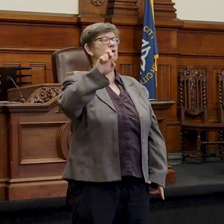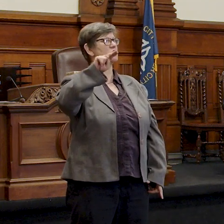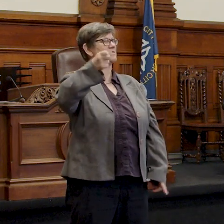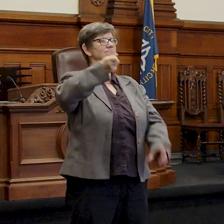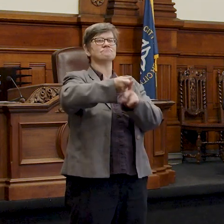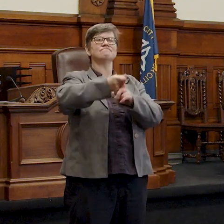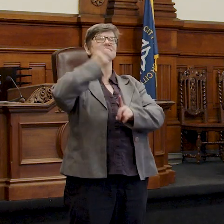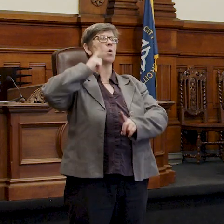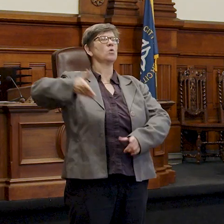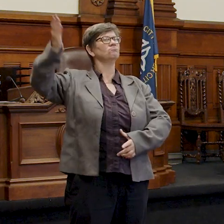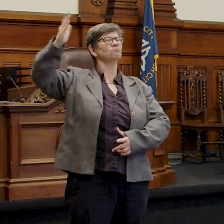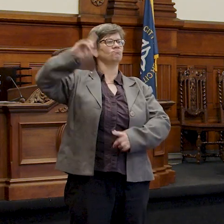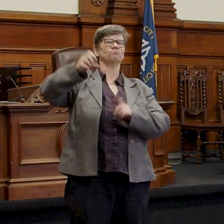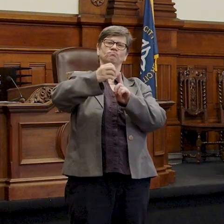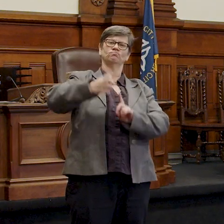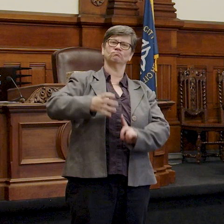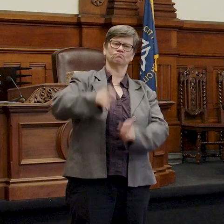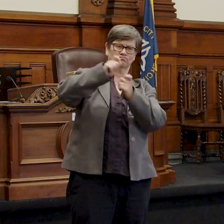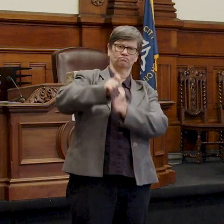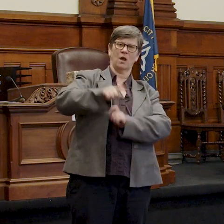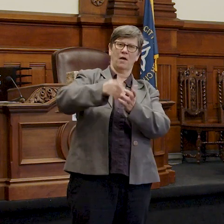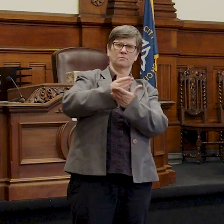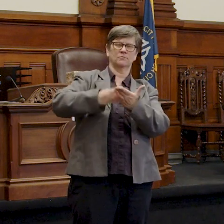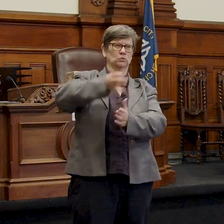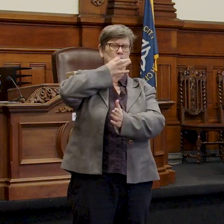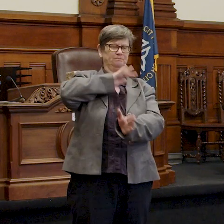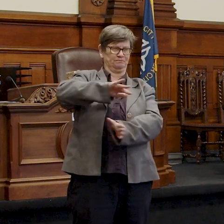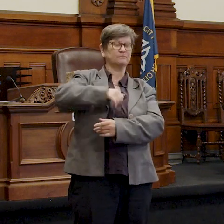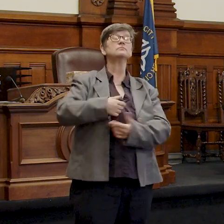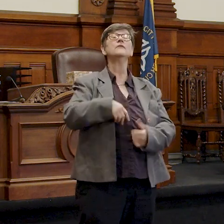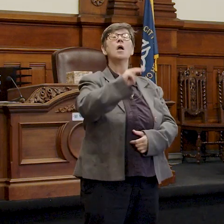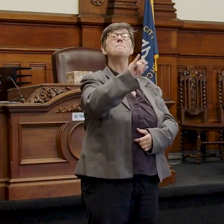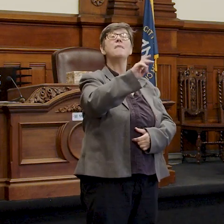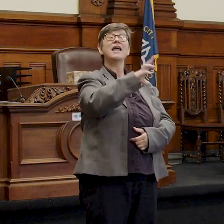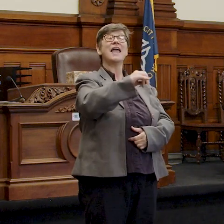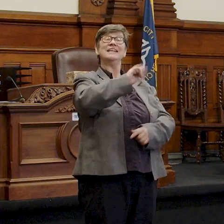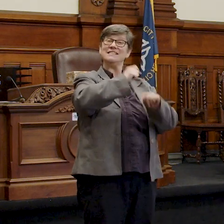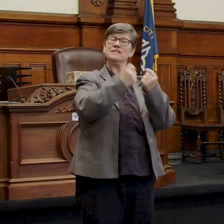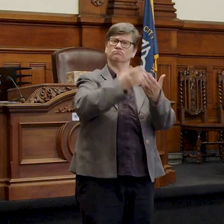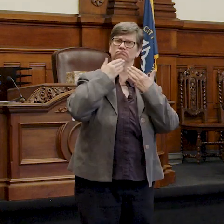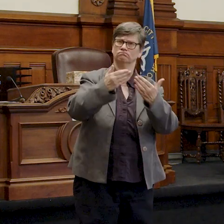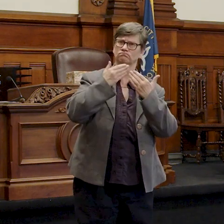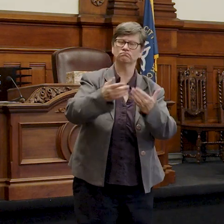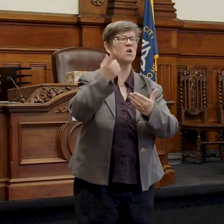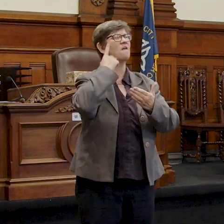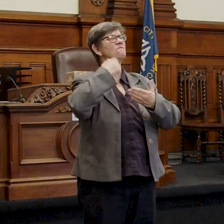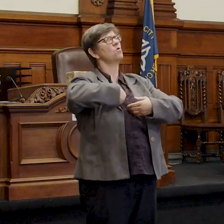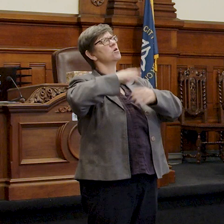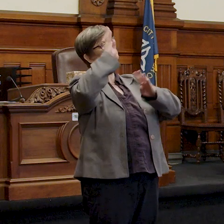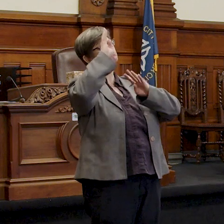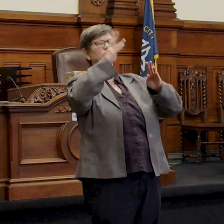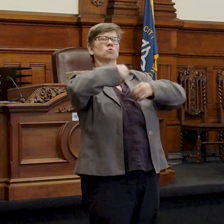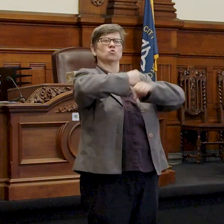moments. I want to thank Mike and his team for once again drafting a budget that is prudent with its use of taxpayer resources